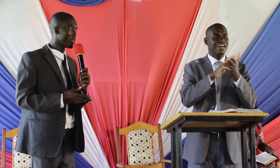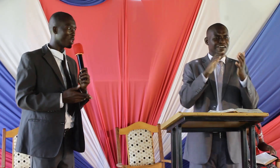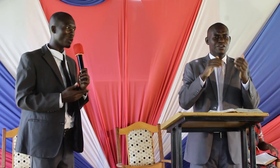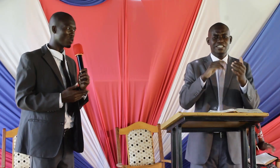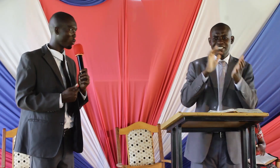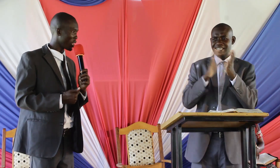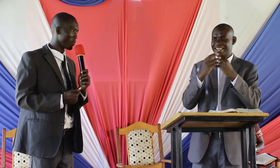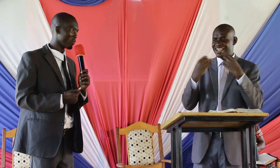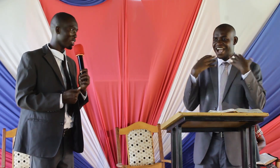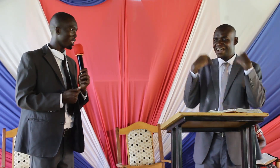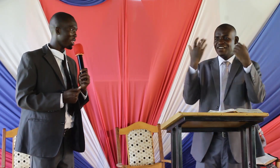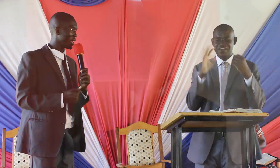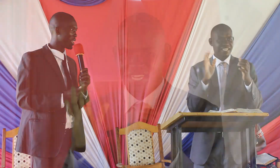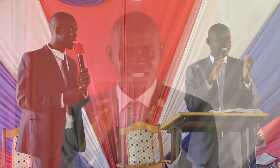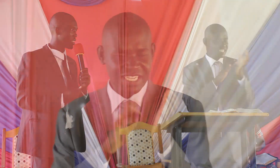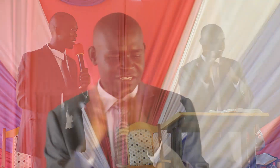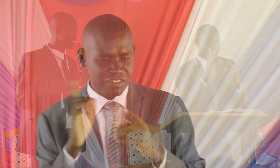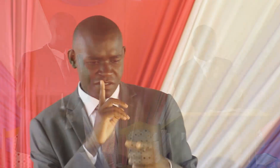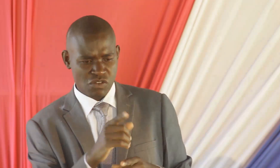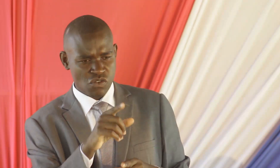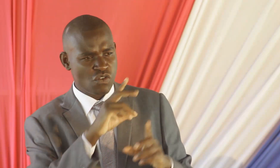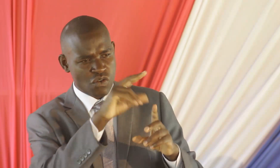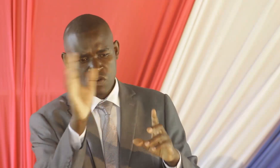while, he was free.